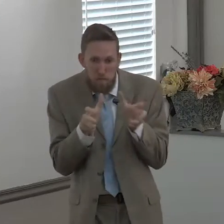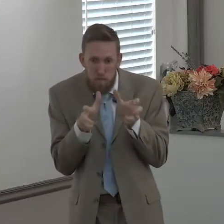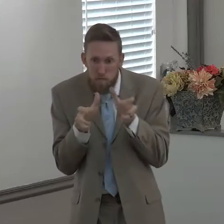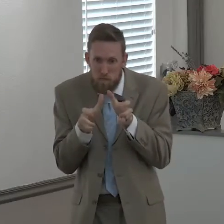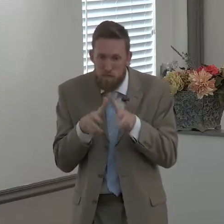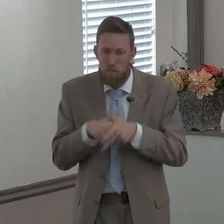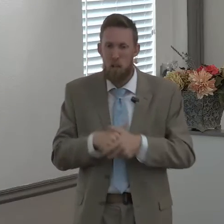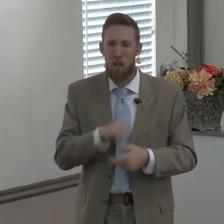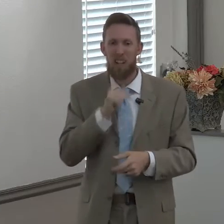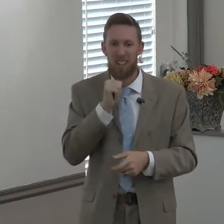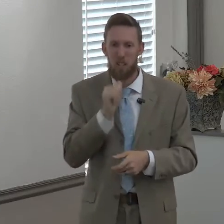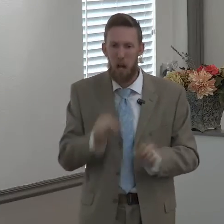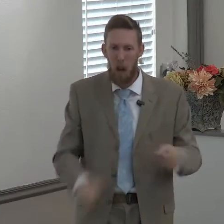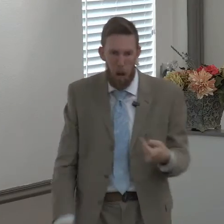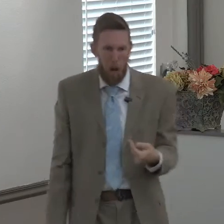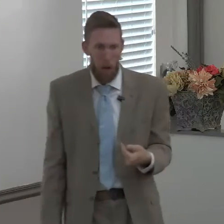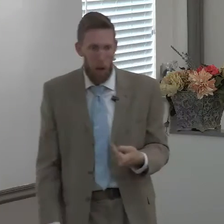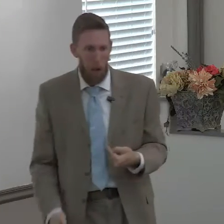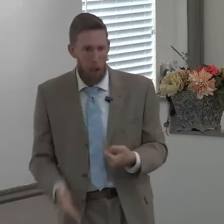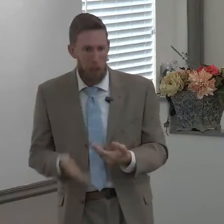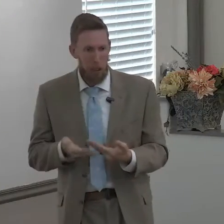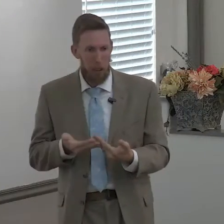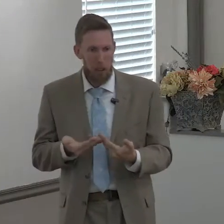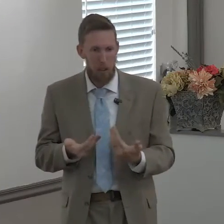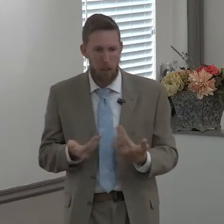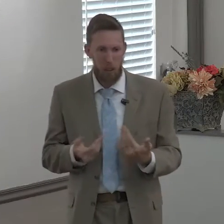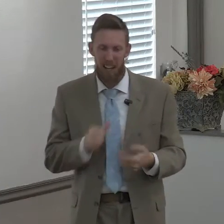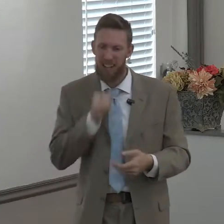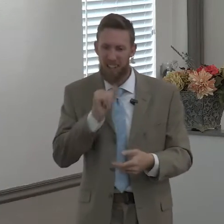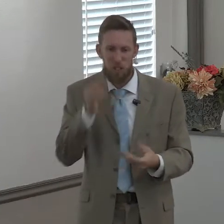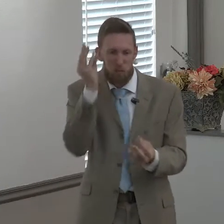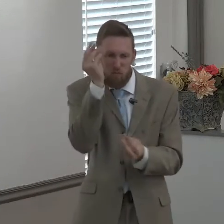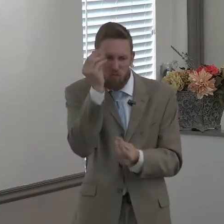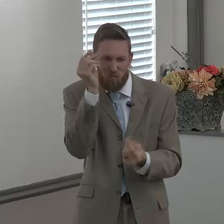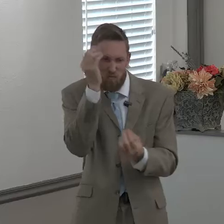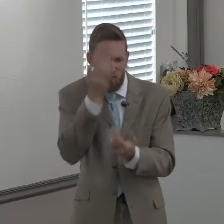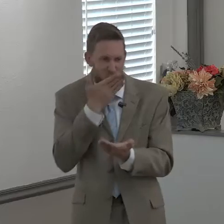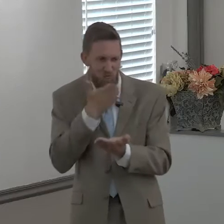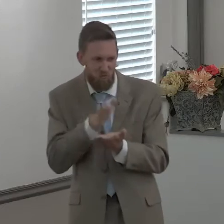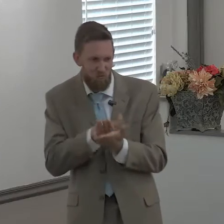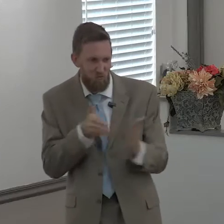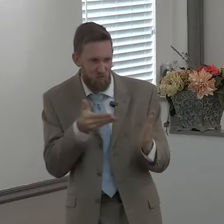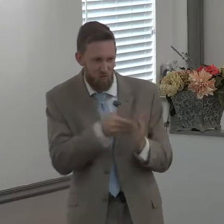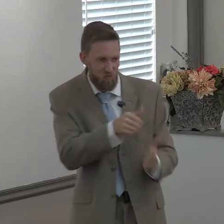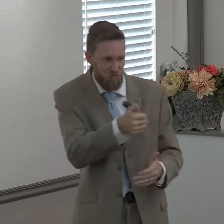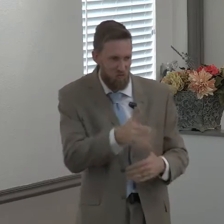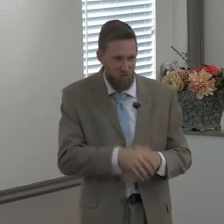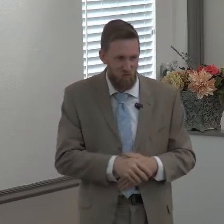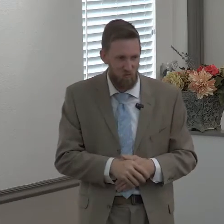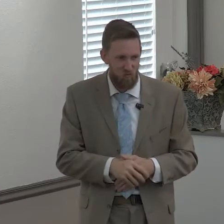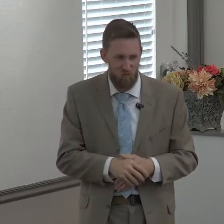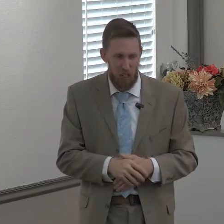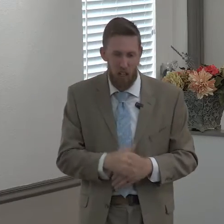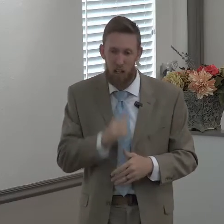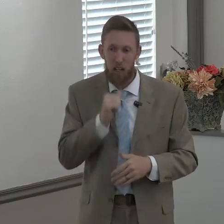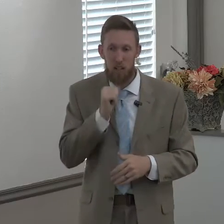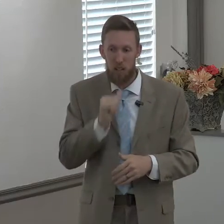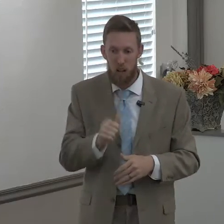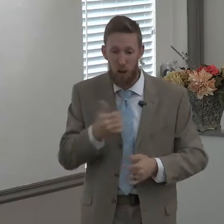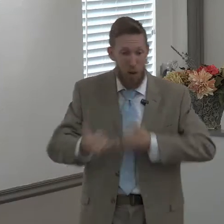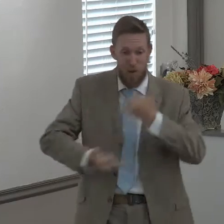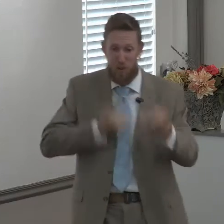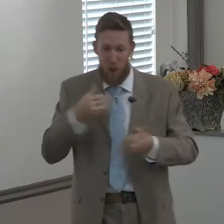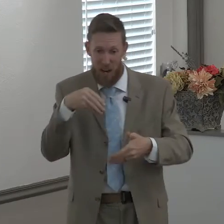up, doth not behave itself unseemly, seeketh not her own, is not